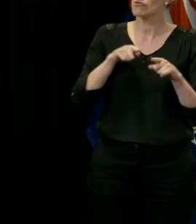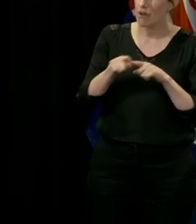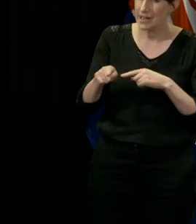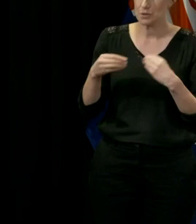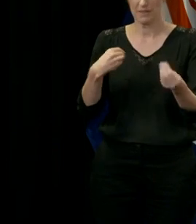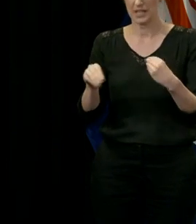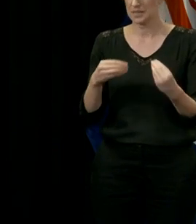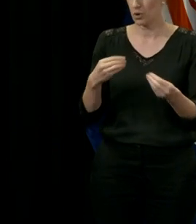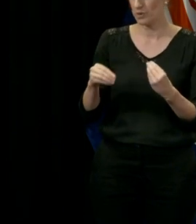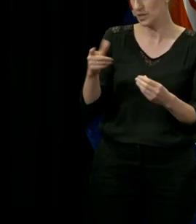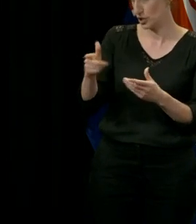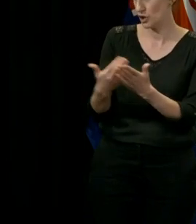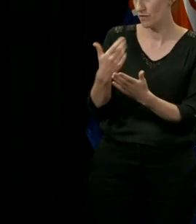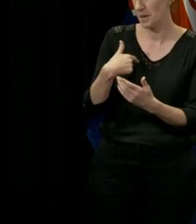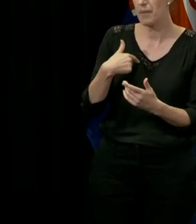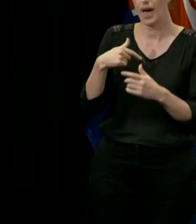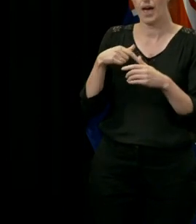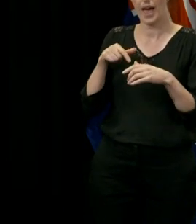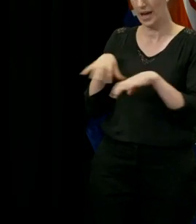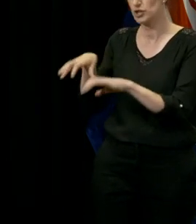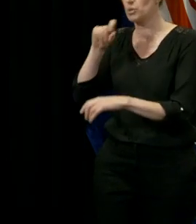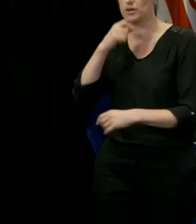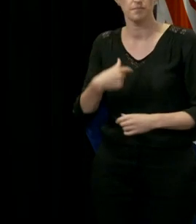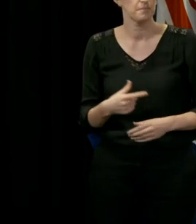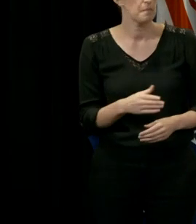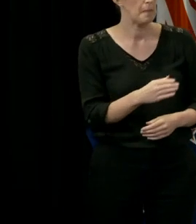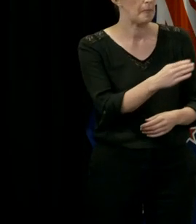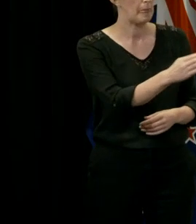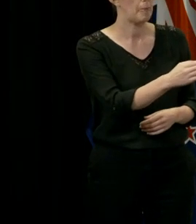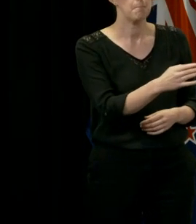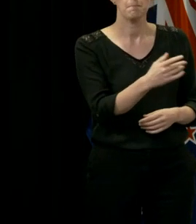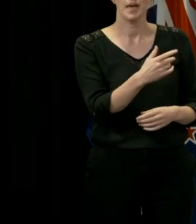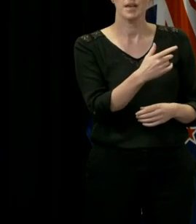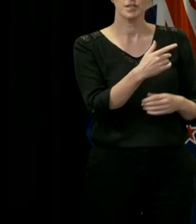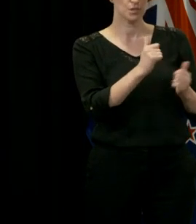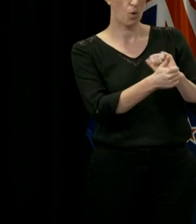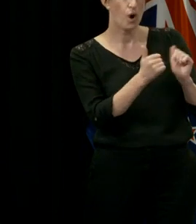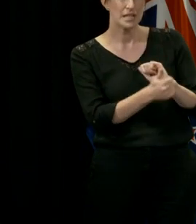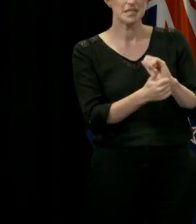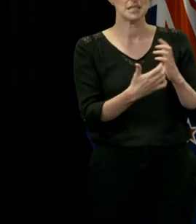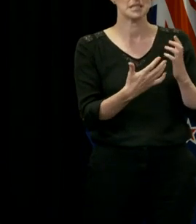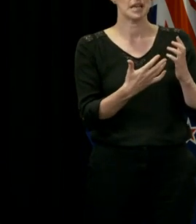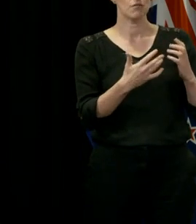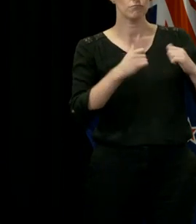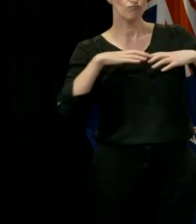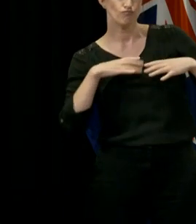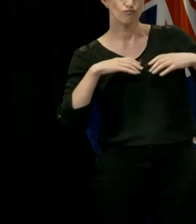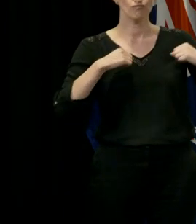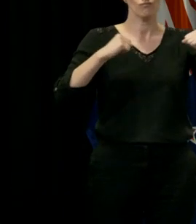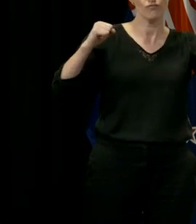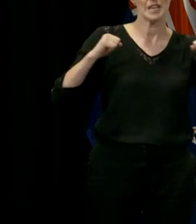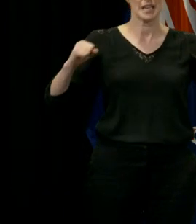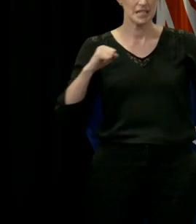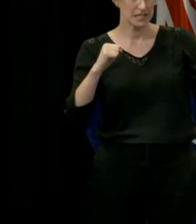but I'm happy to take it away. In sports and recreation, you've talked a little bit about physical exercise going for a war, but New Zealand